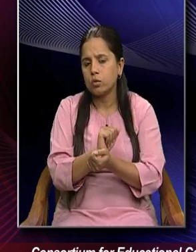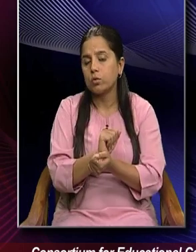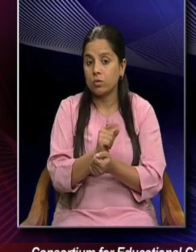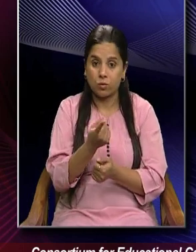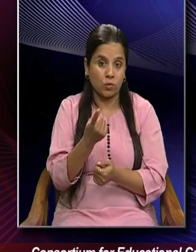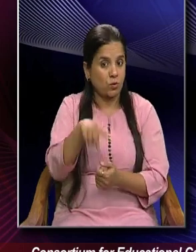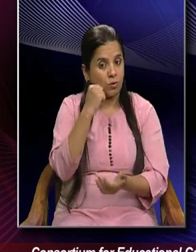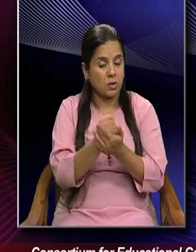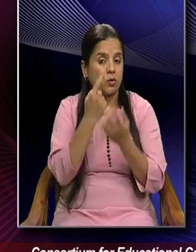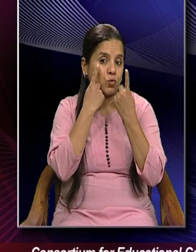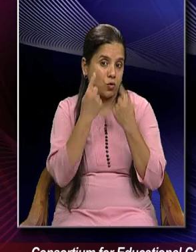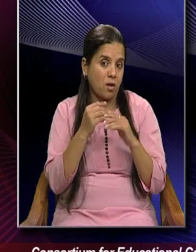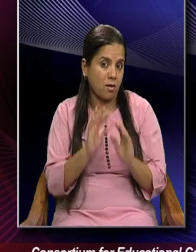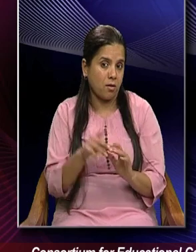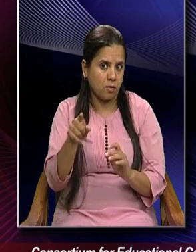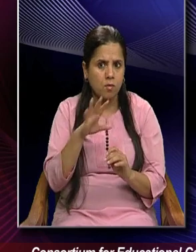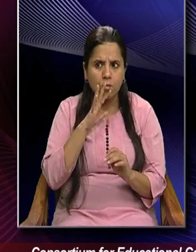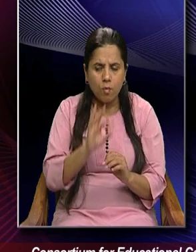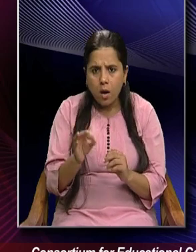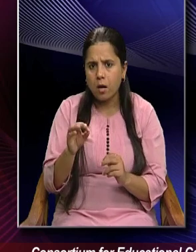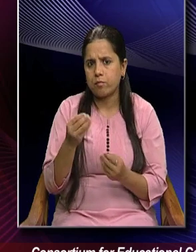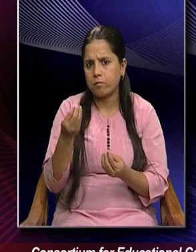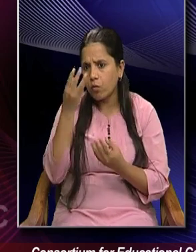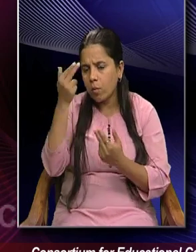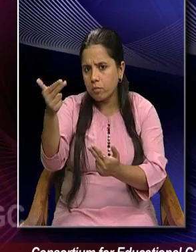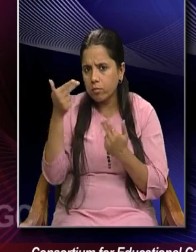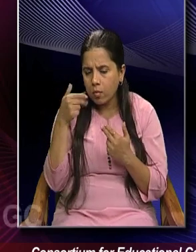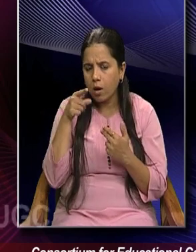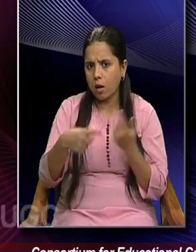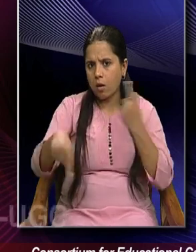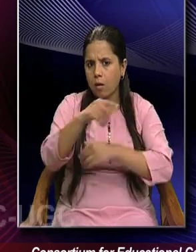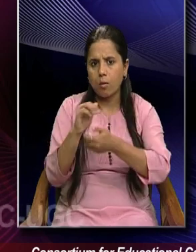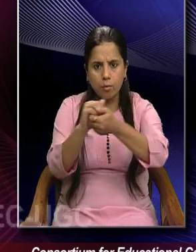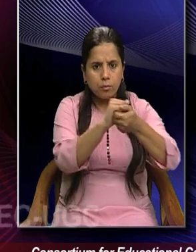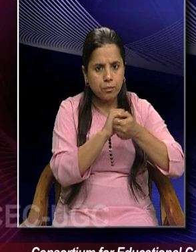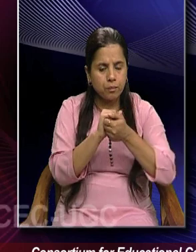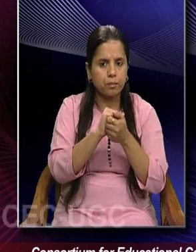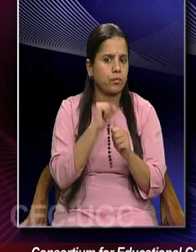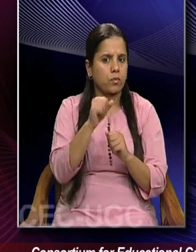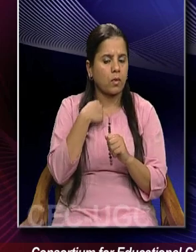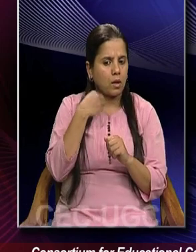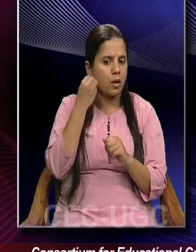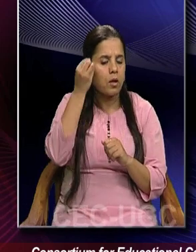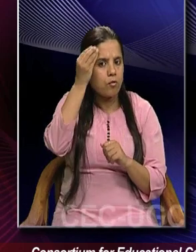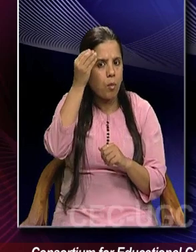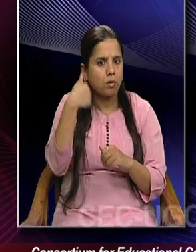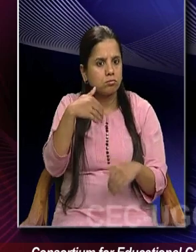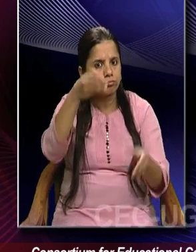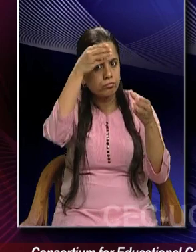to check the credible information with all the collaborators to enrich your information